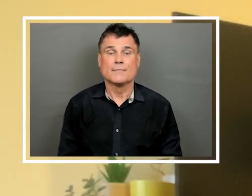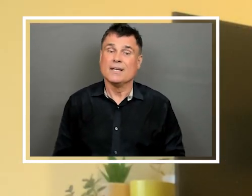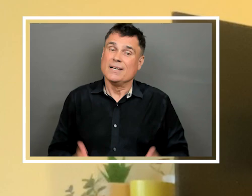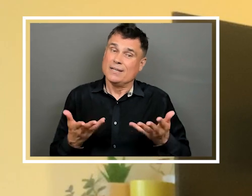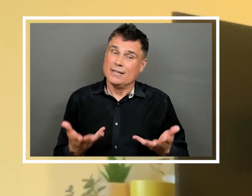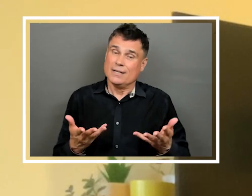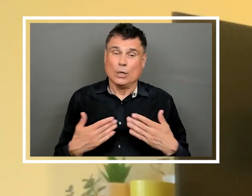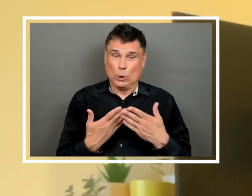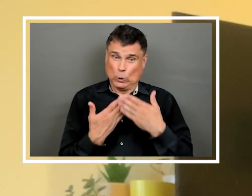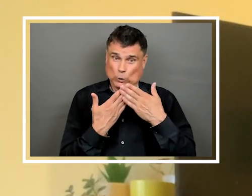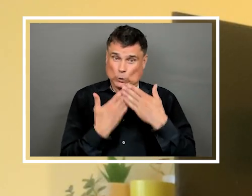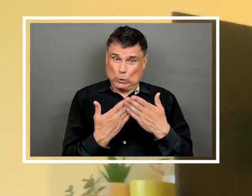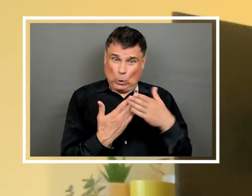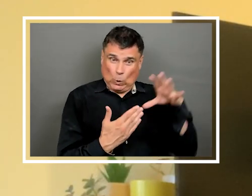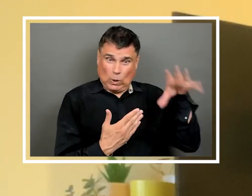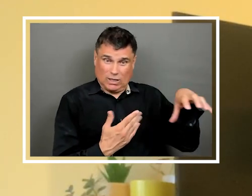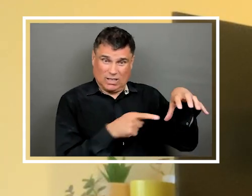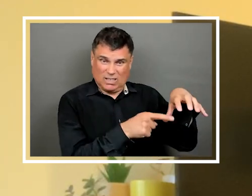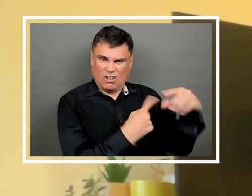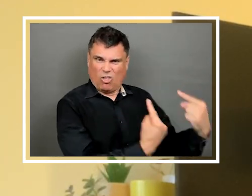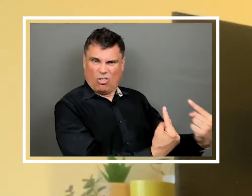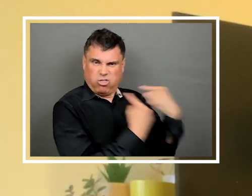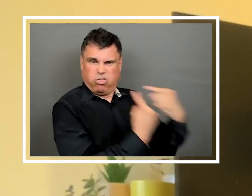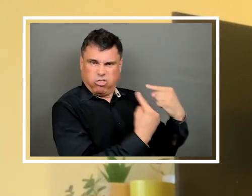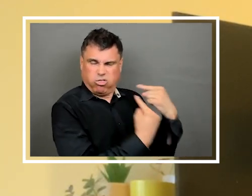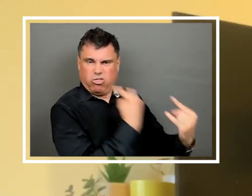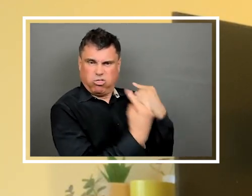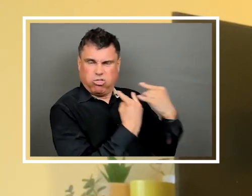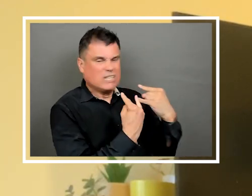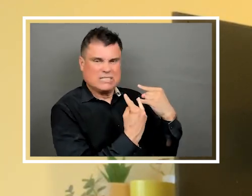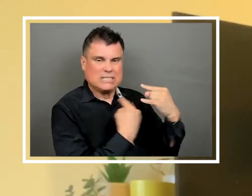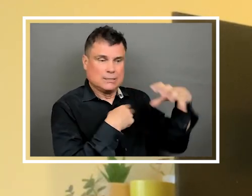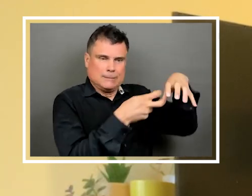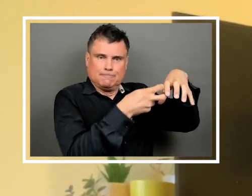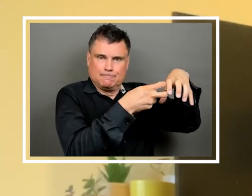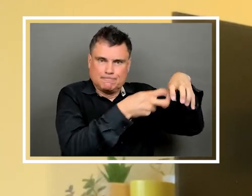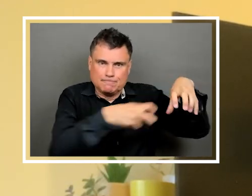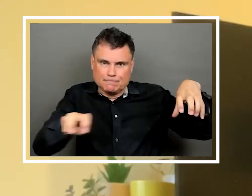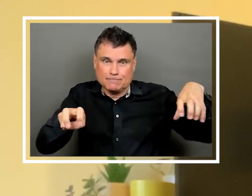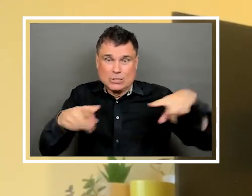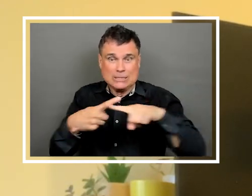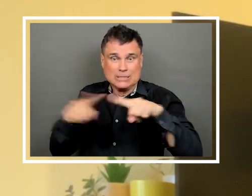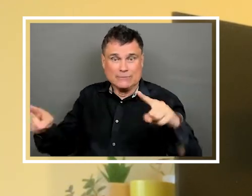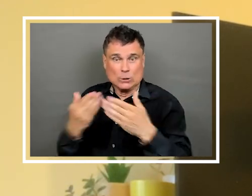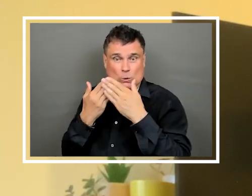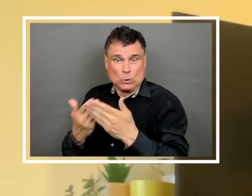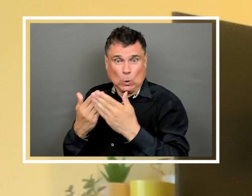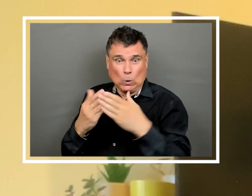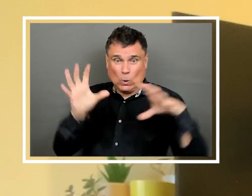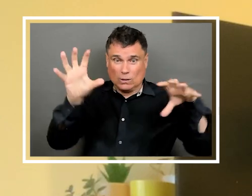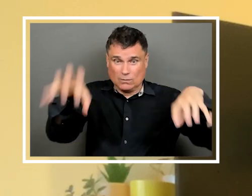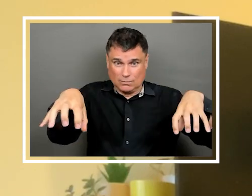When I first transferred schools, due to bullying,